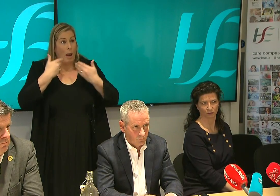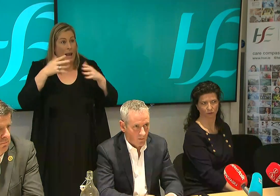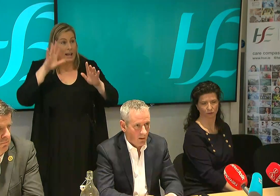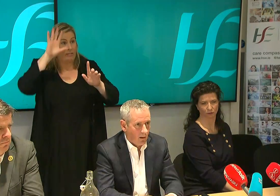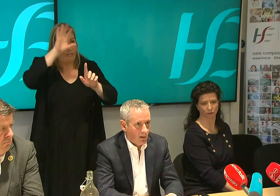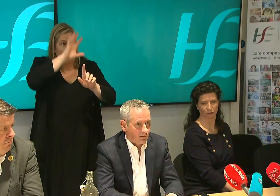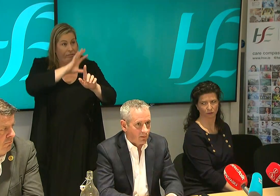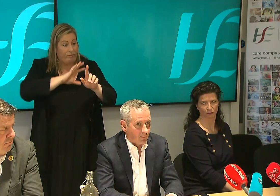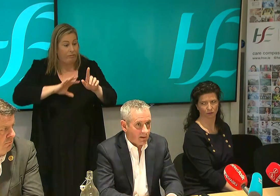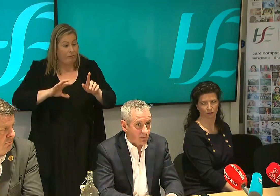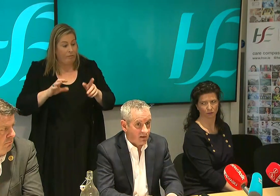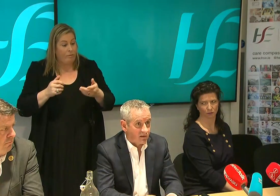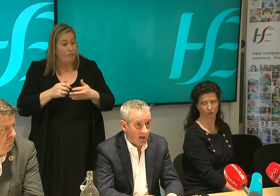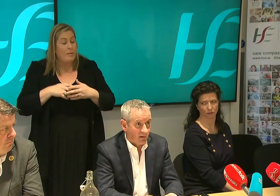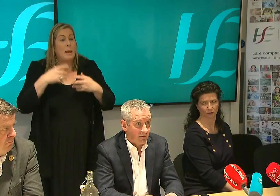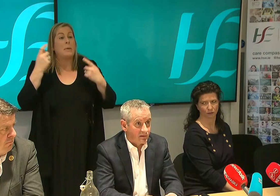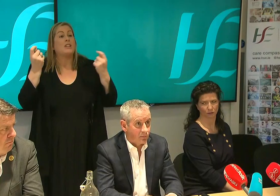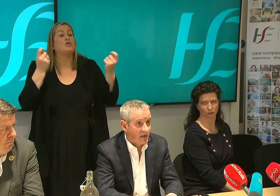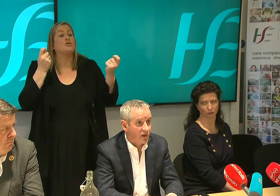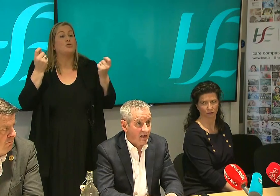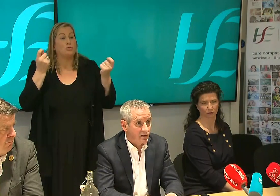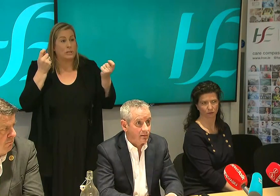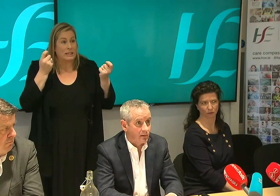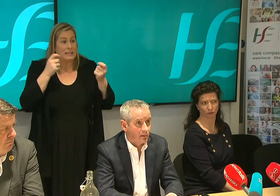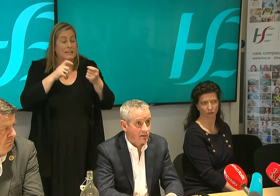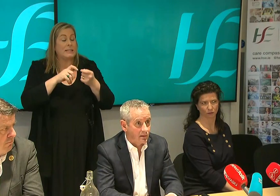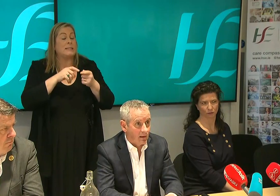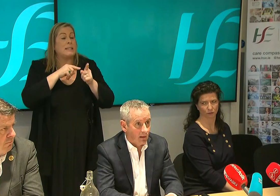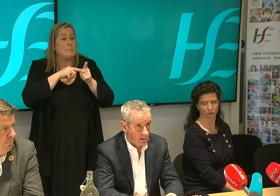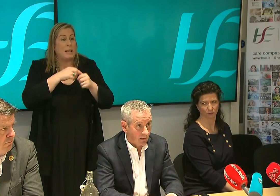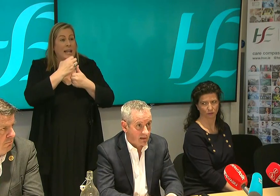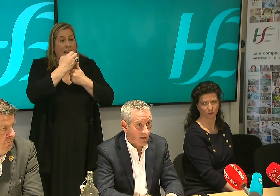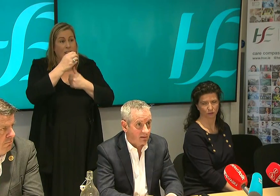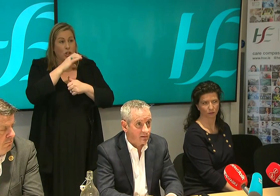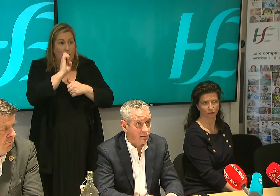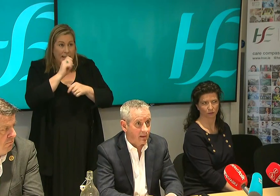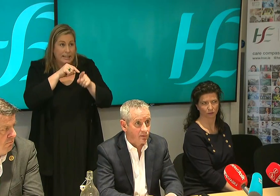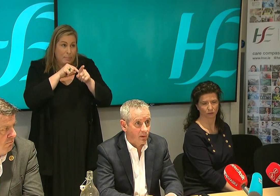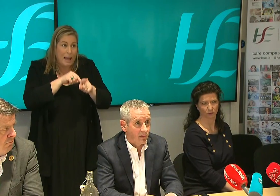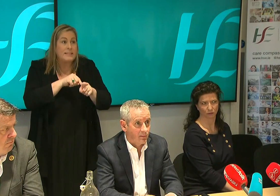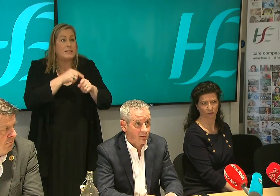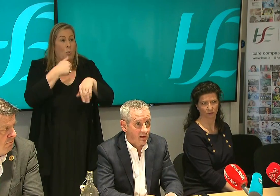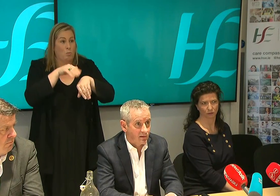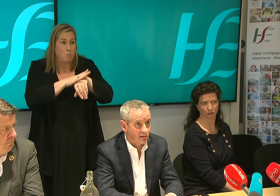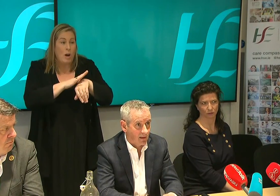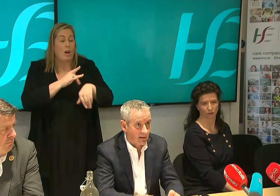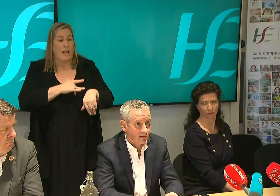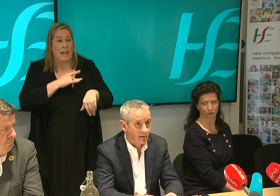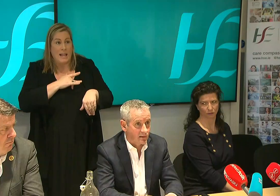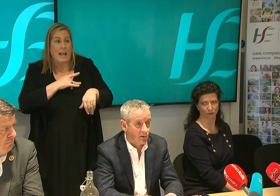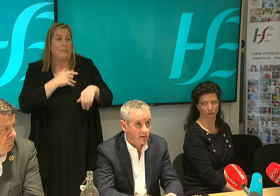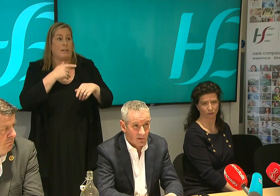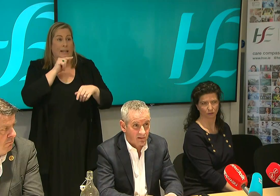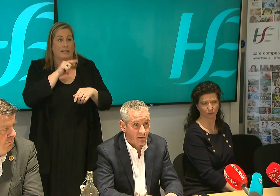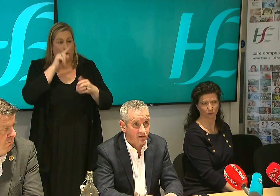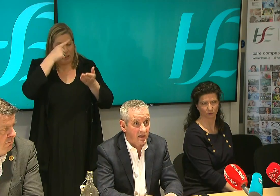system? They're being treated as relevant with each case, so it's all case dependent in terms of where they're being treated, and